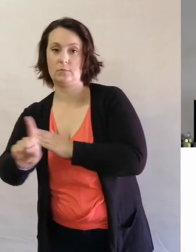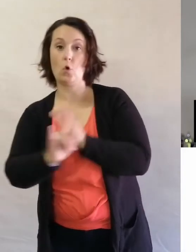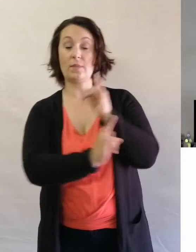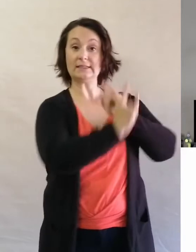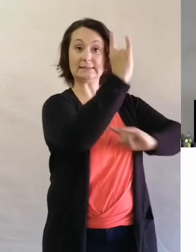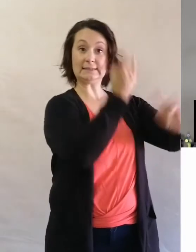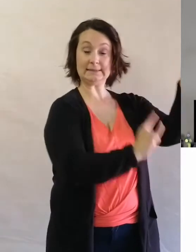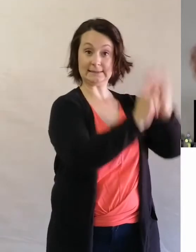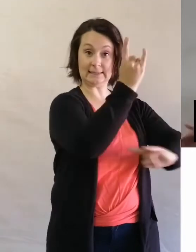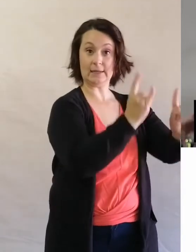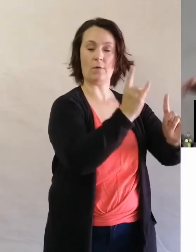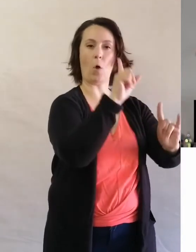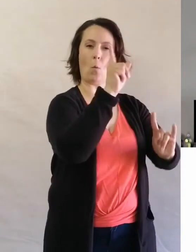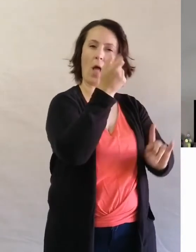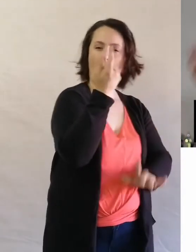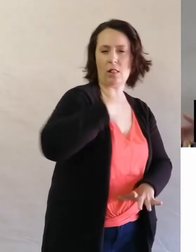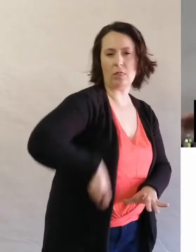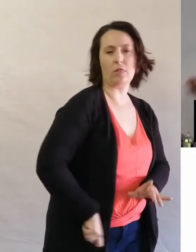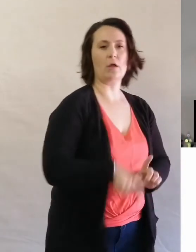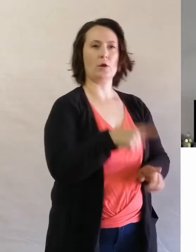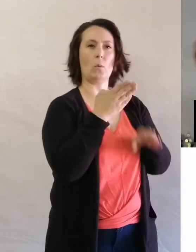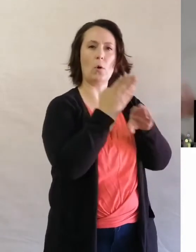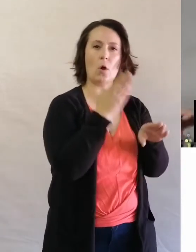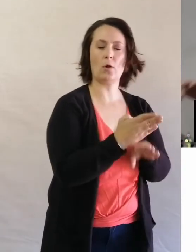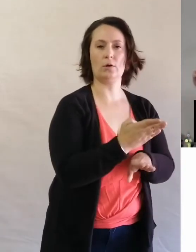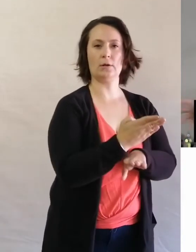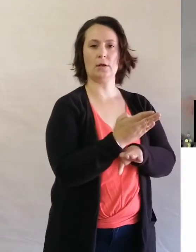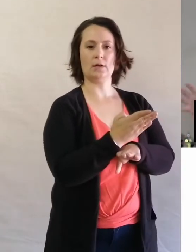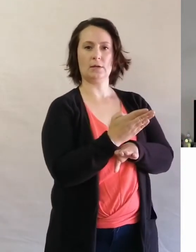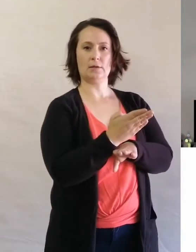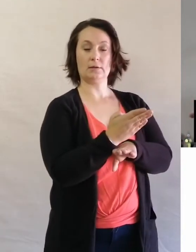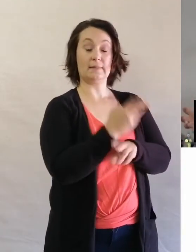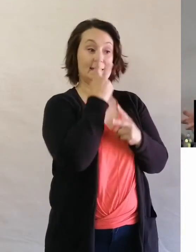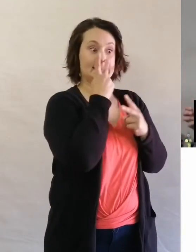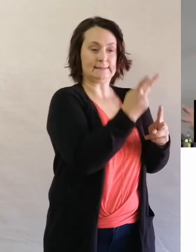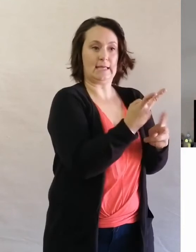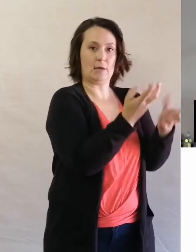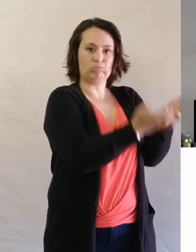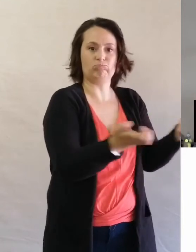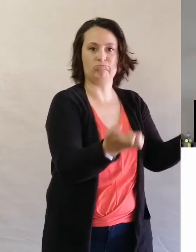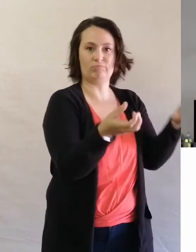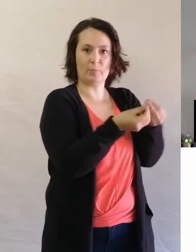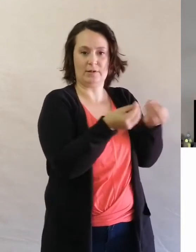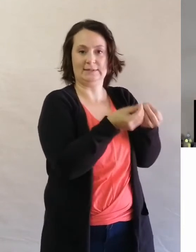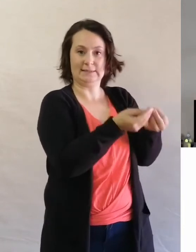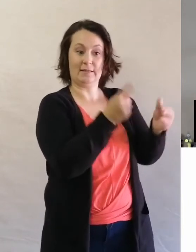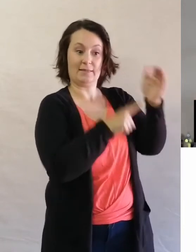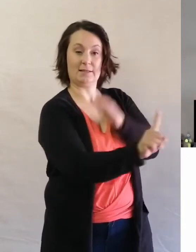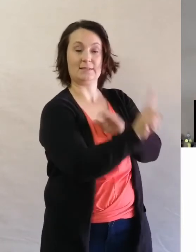city of their wealth and their jobs and their sufficiency, the stuff that they see, that they can feel, that they can touch.